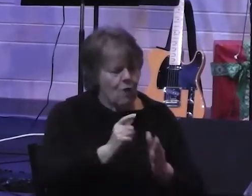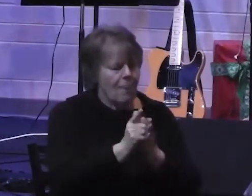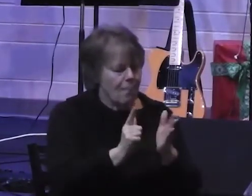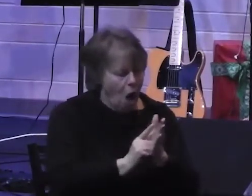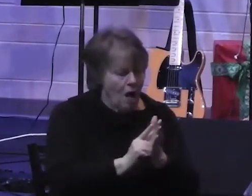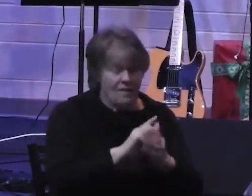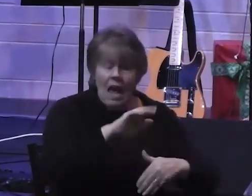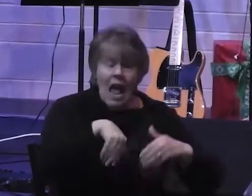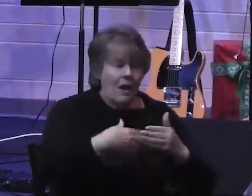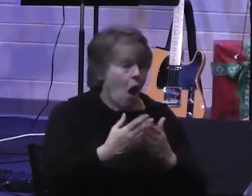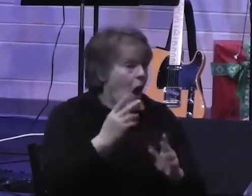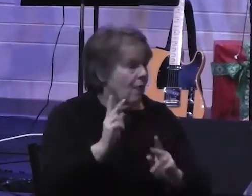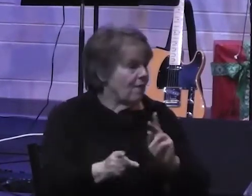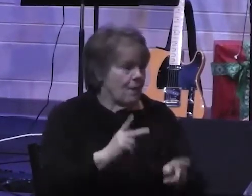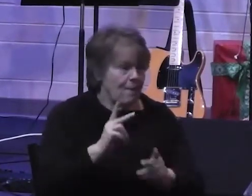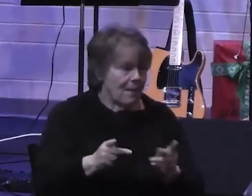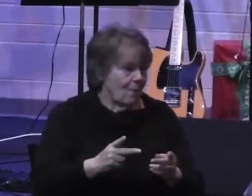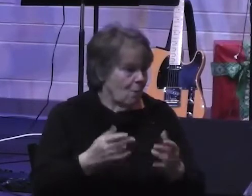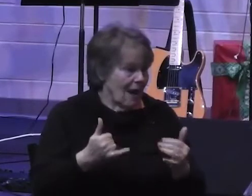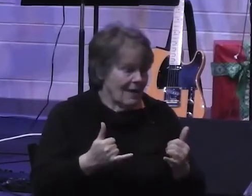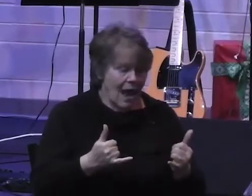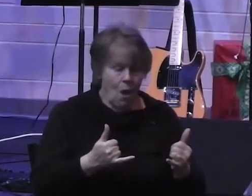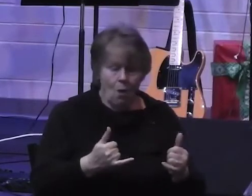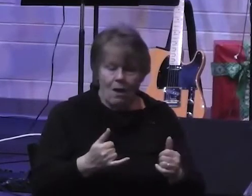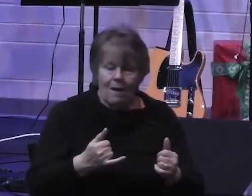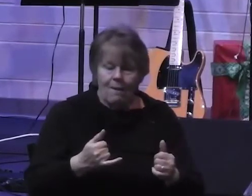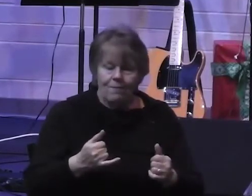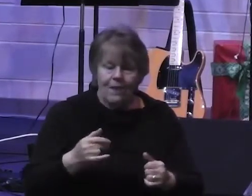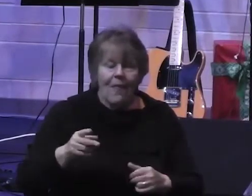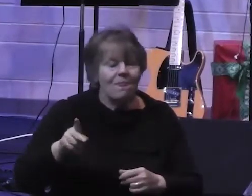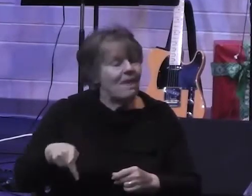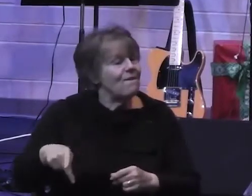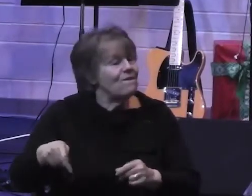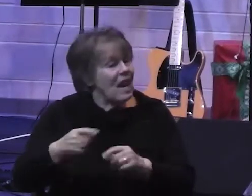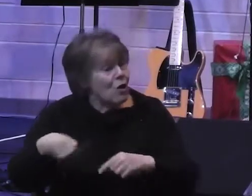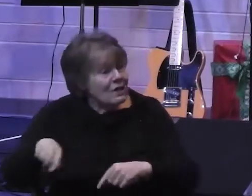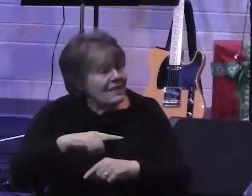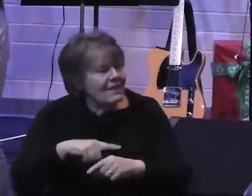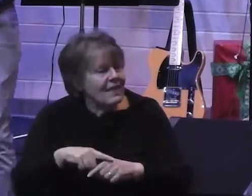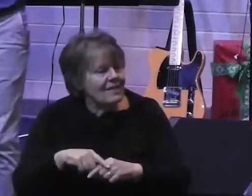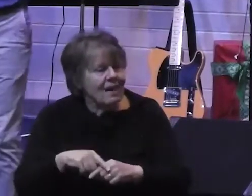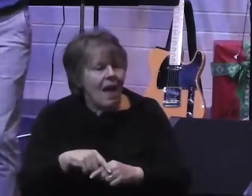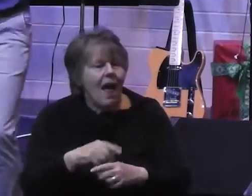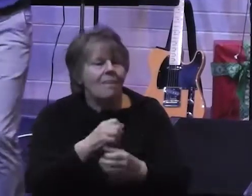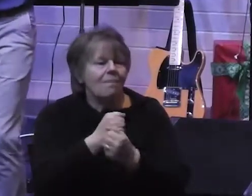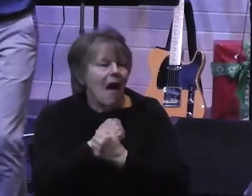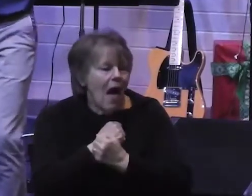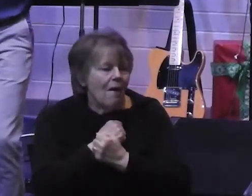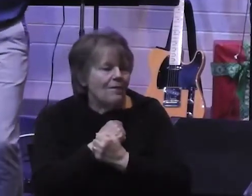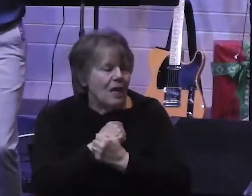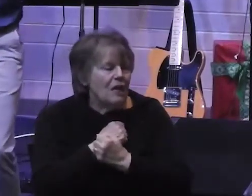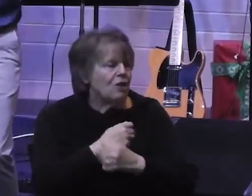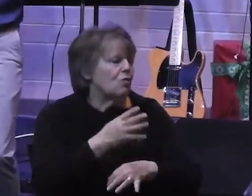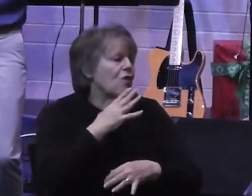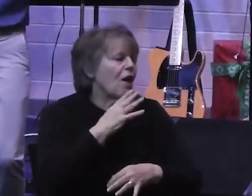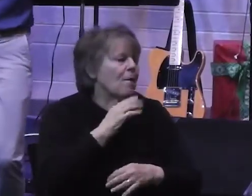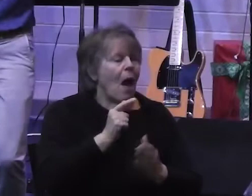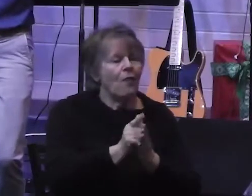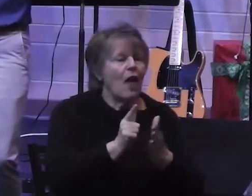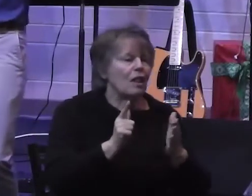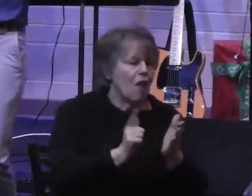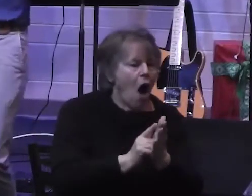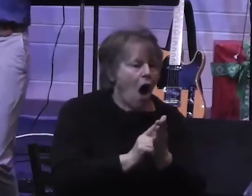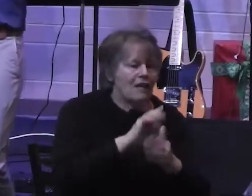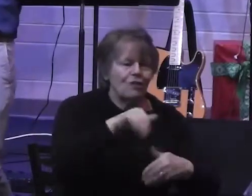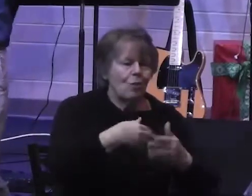people had come to this point, and the Pharisees loved sort of piling the weight of this on people, so that what I'm doing is I'm walking around